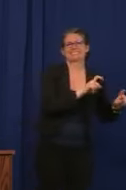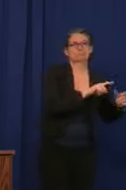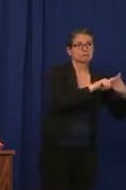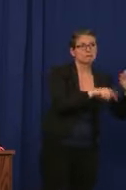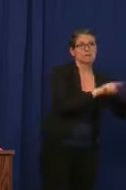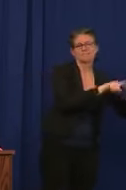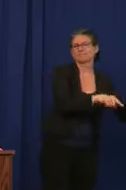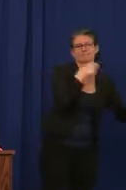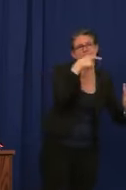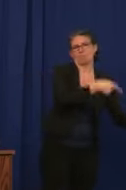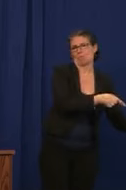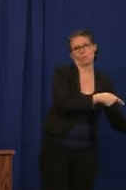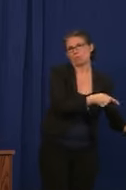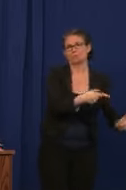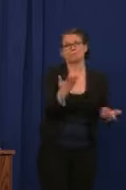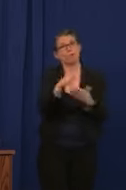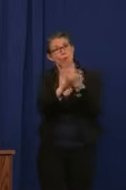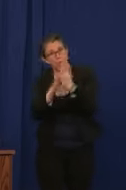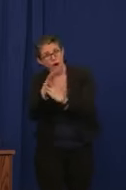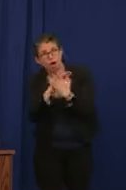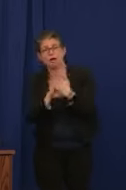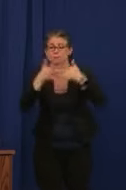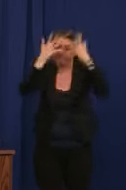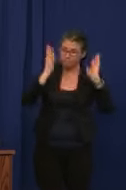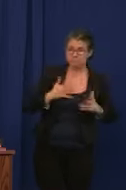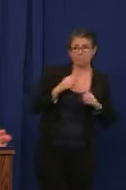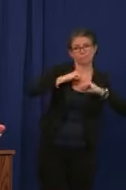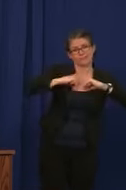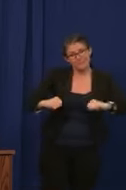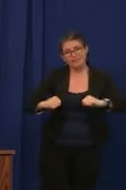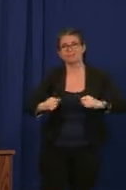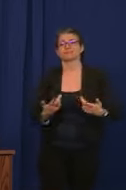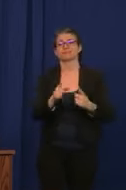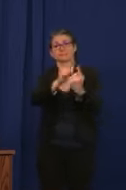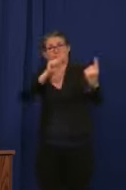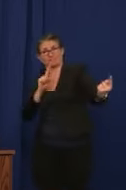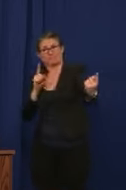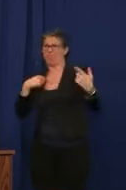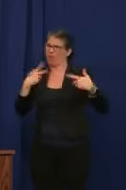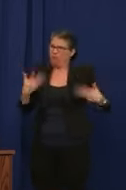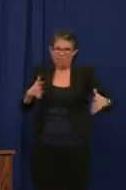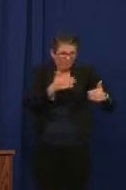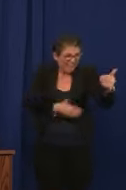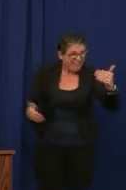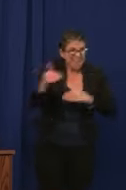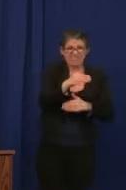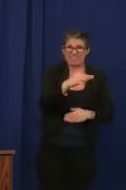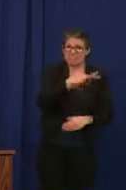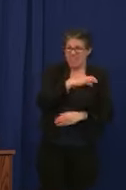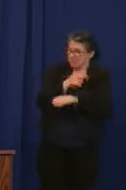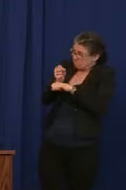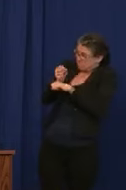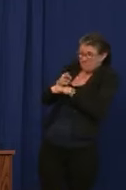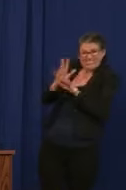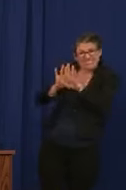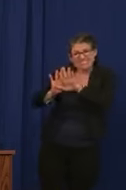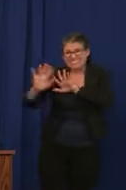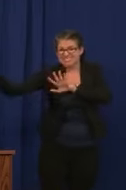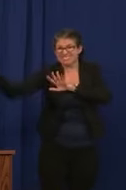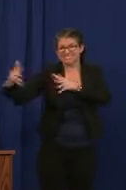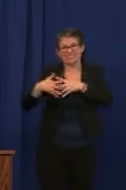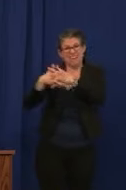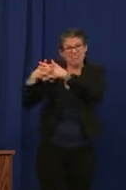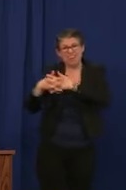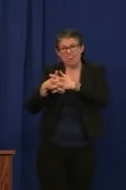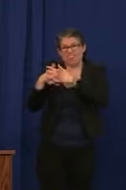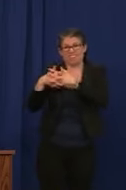we've acted, we're generating new questions that really not many people have ever thought about. It's one of the